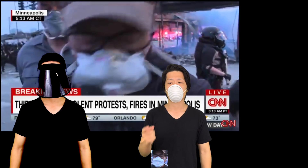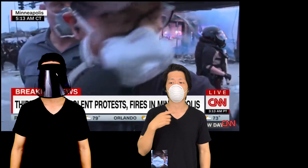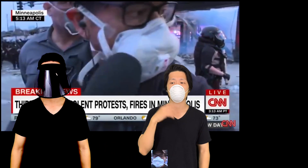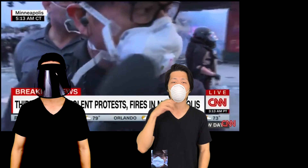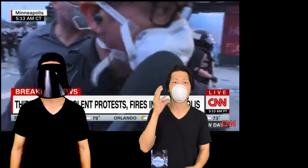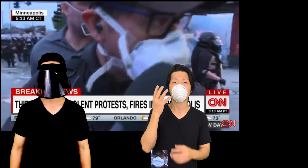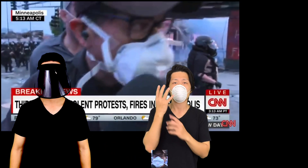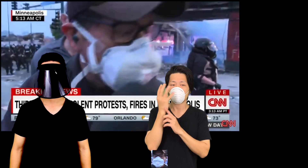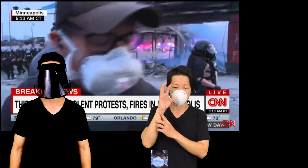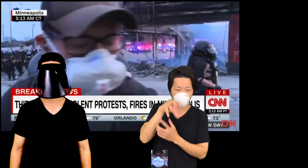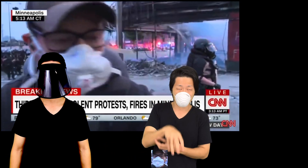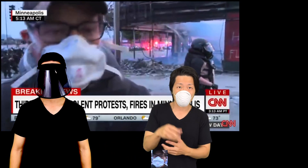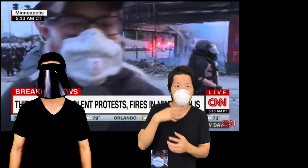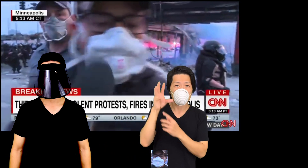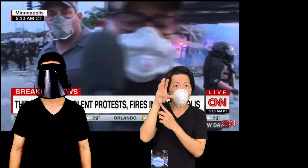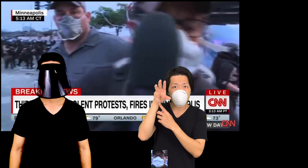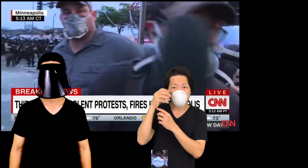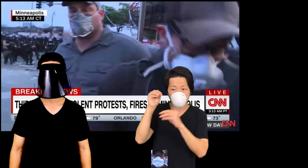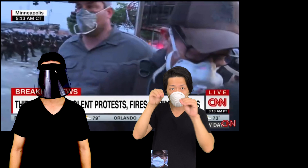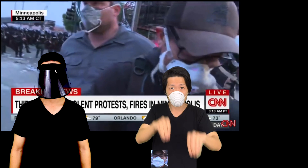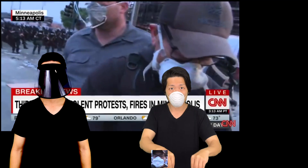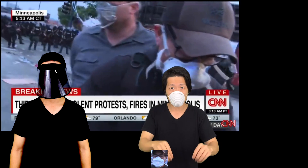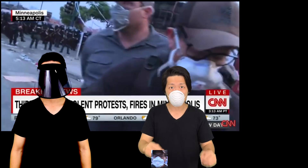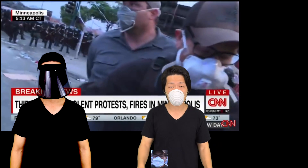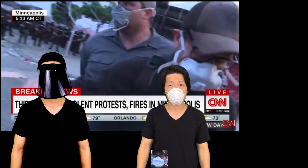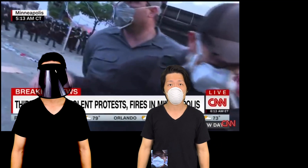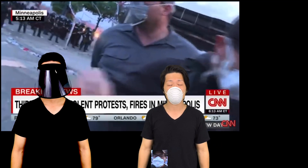I gotta put, can I put the camera down?